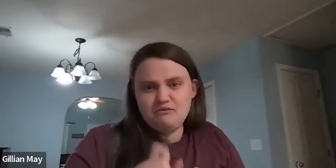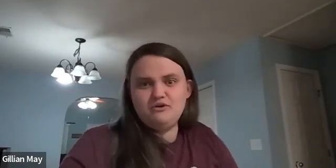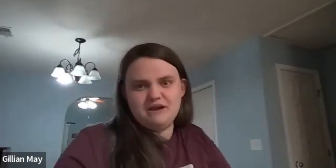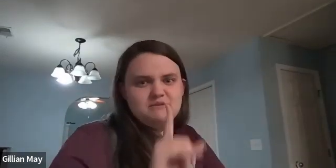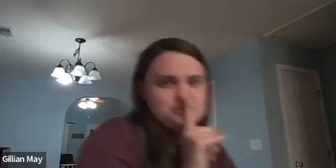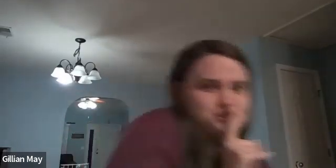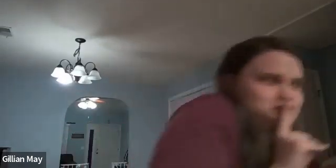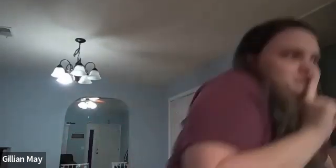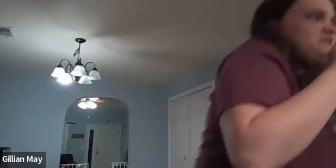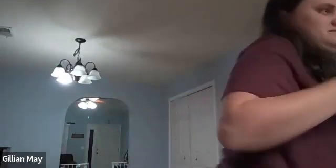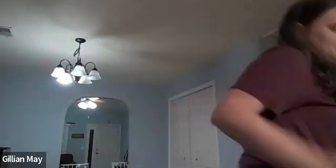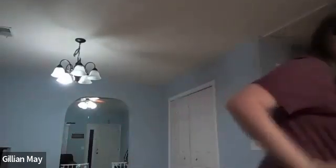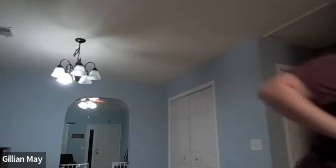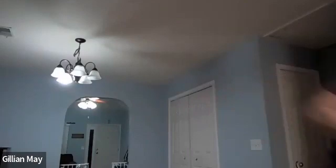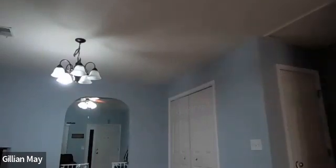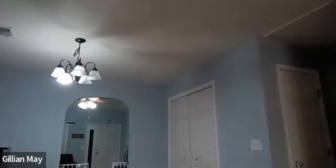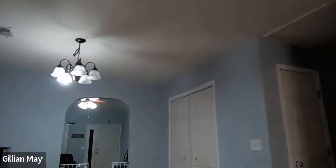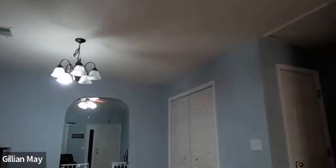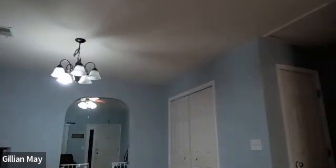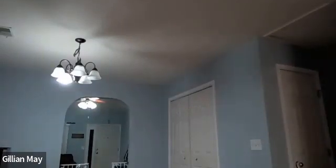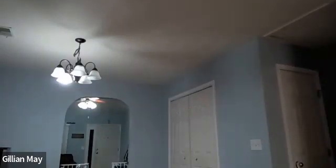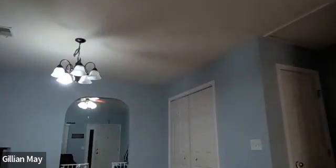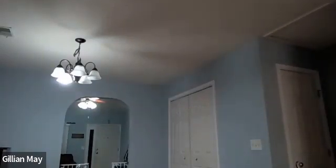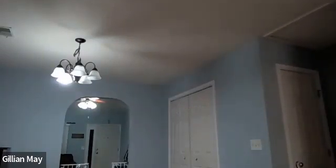quick. Maybe she'll shut her. There, hush.